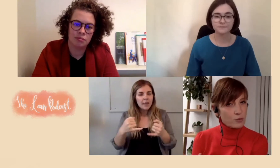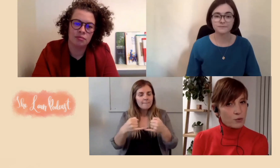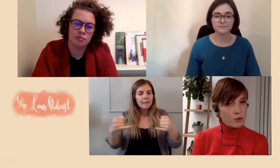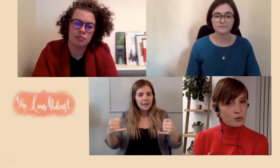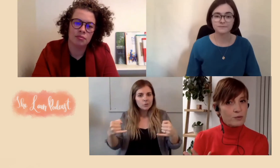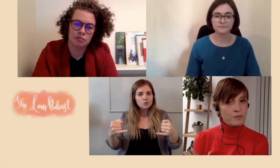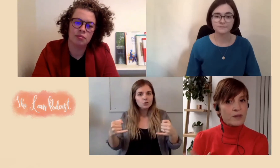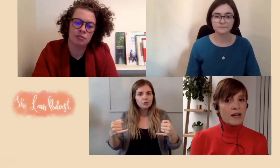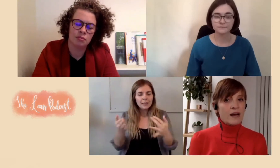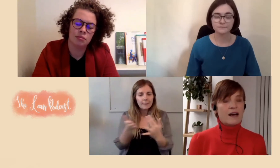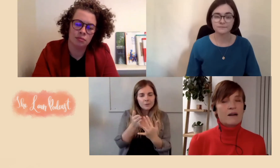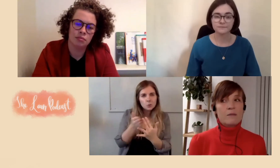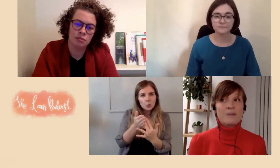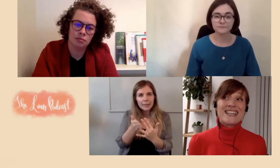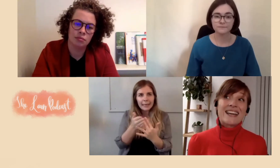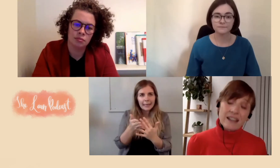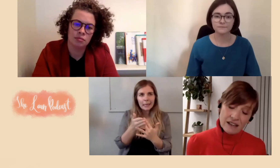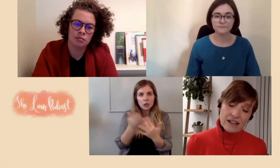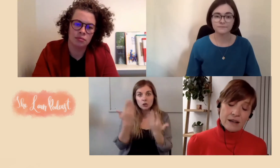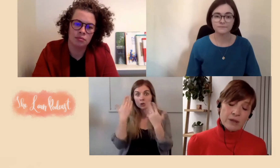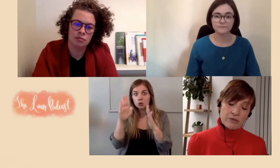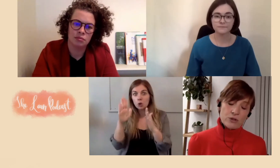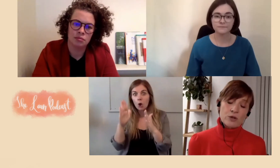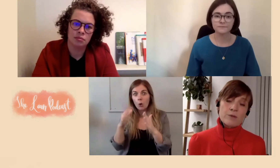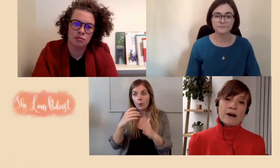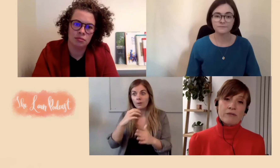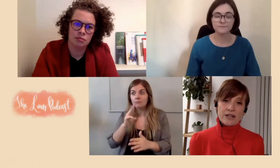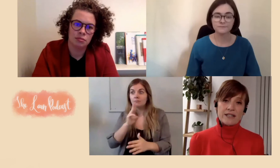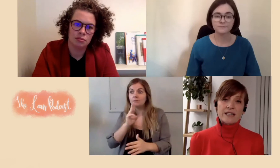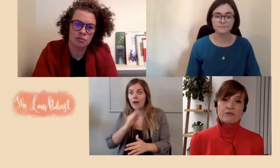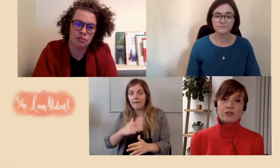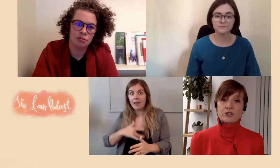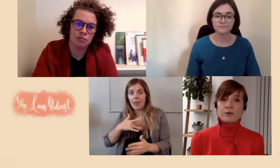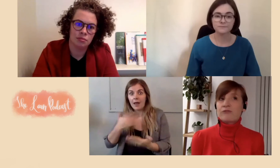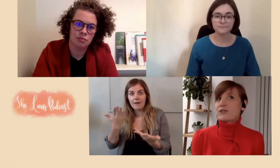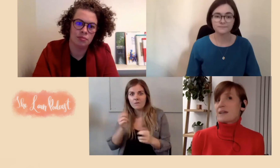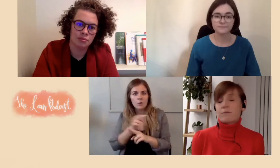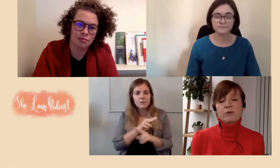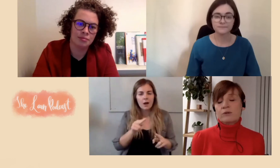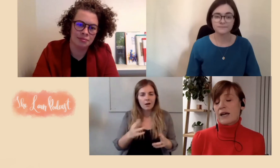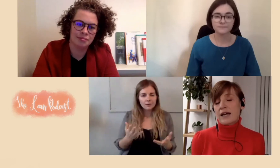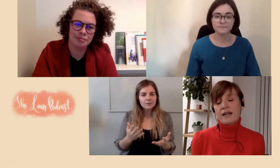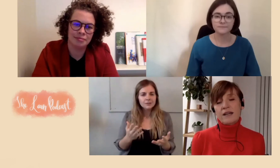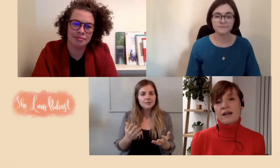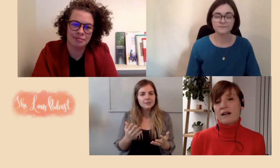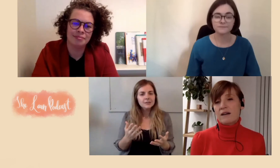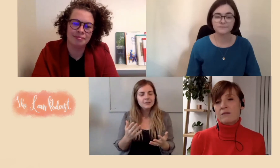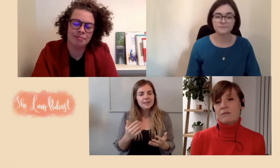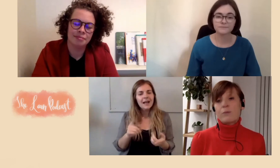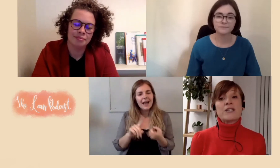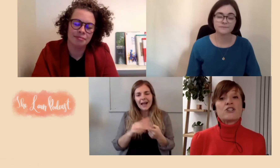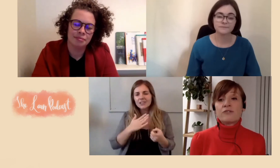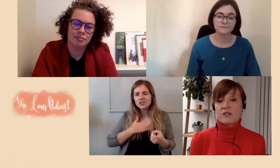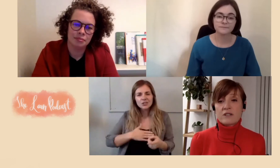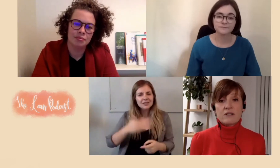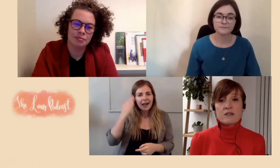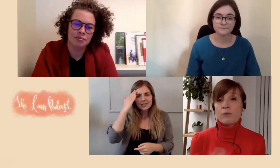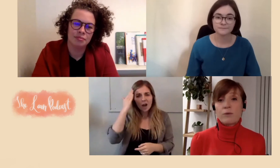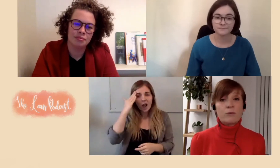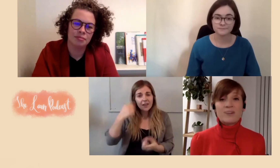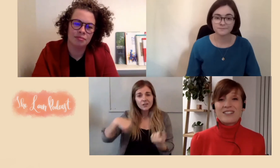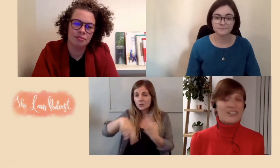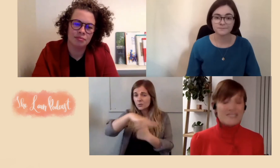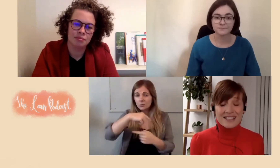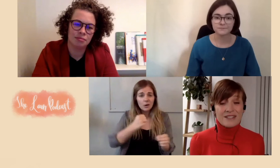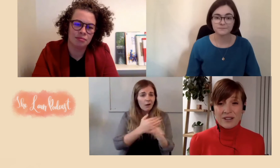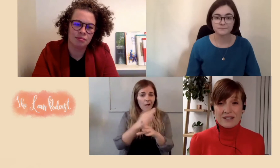that boundary between how much is too much. And it's, you know, I think it's just